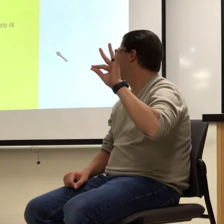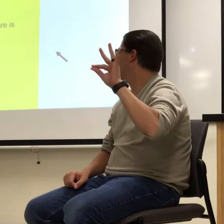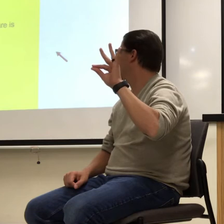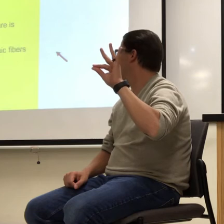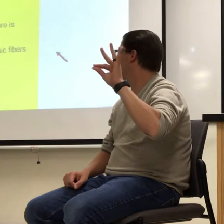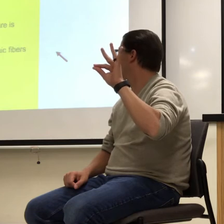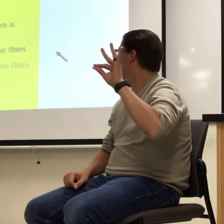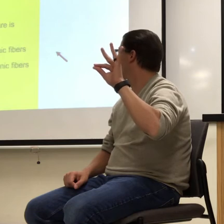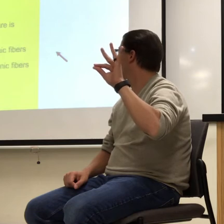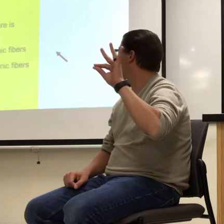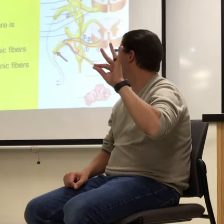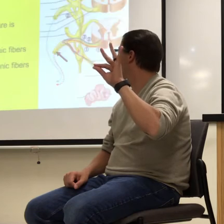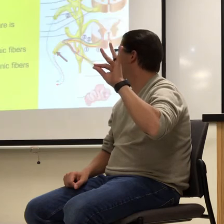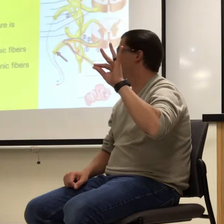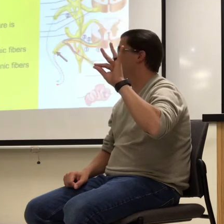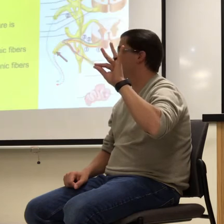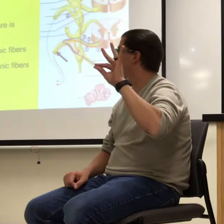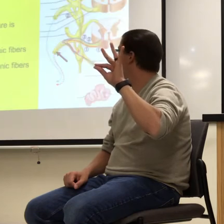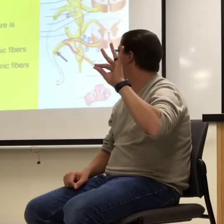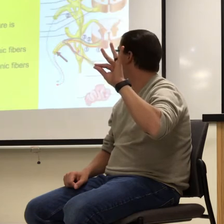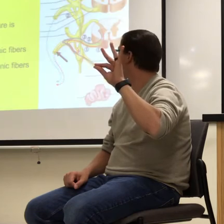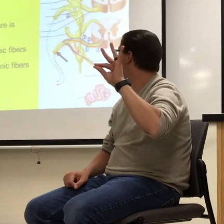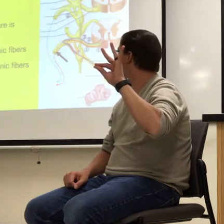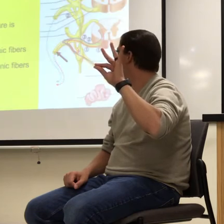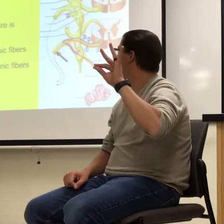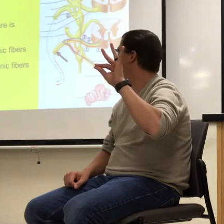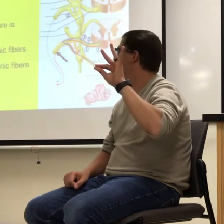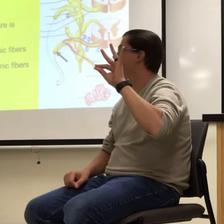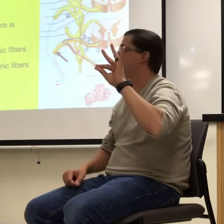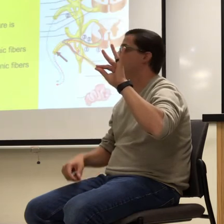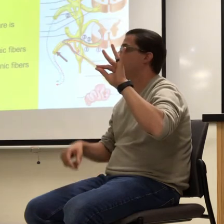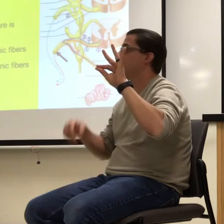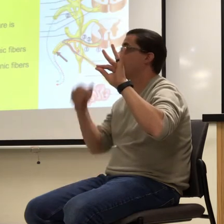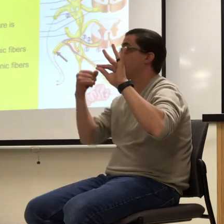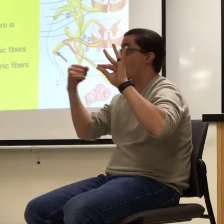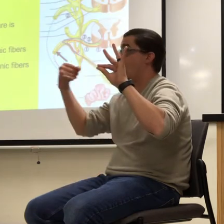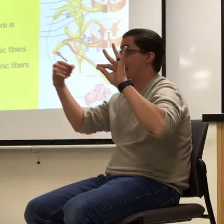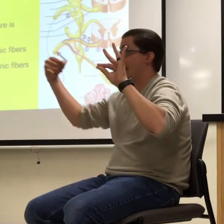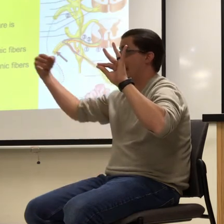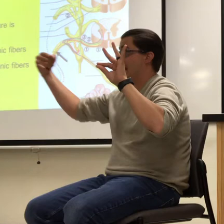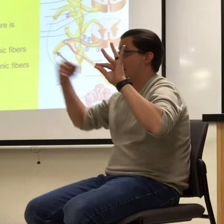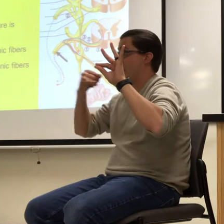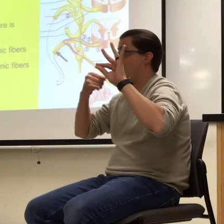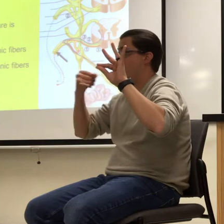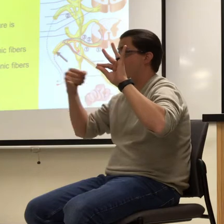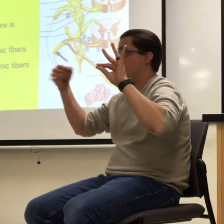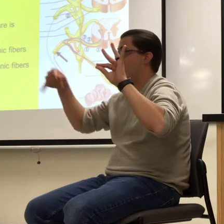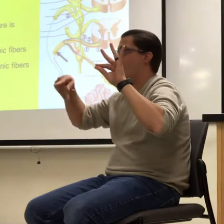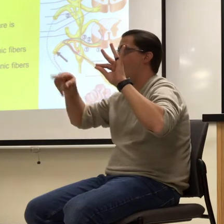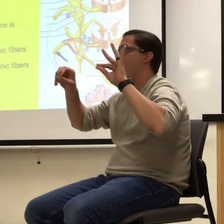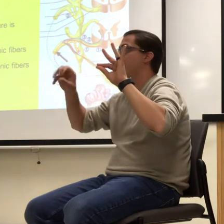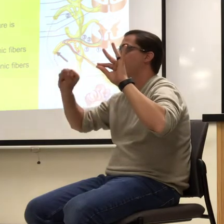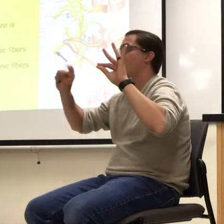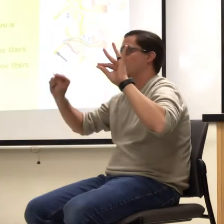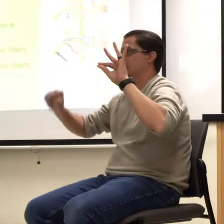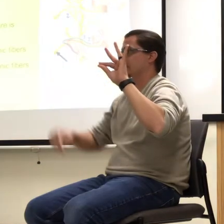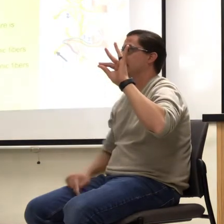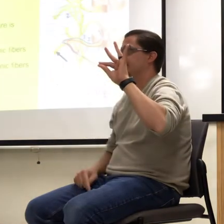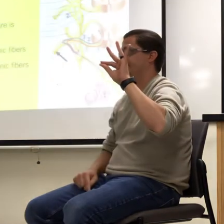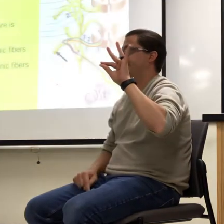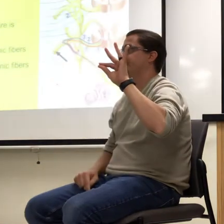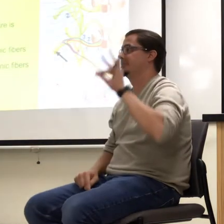Or number nine, this structure carries dotted lines, post.